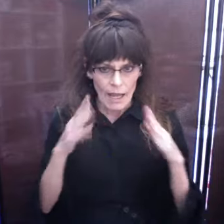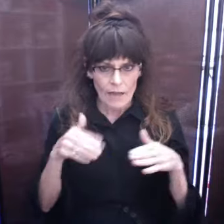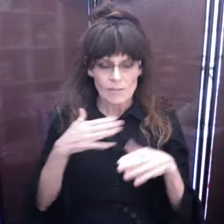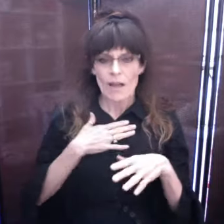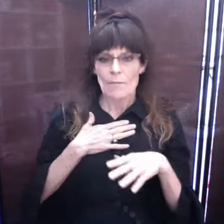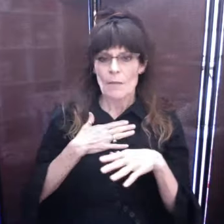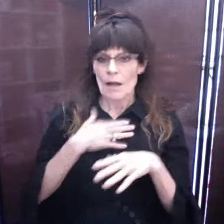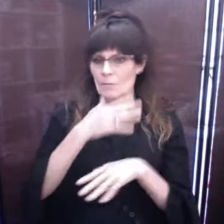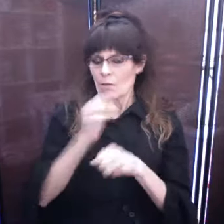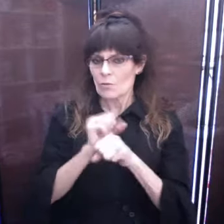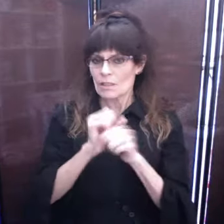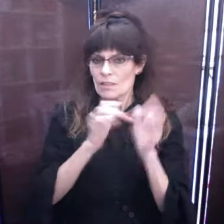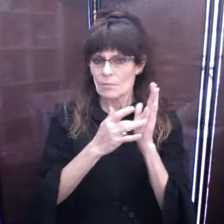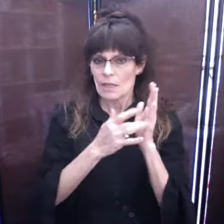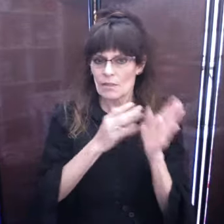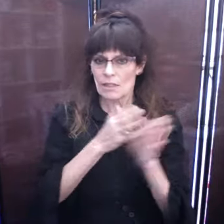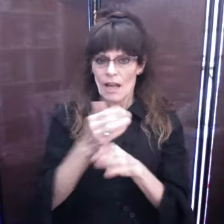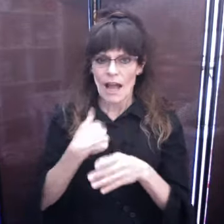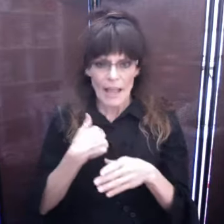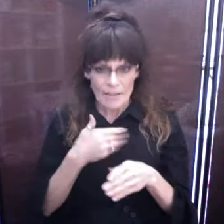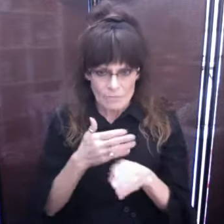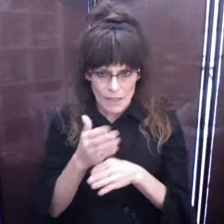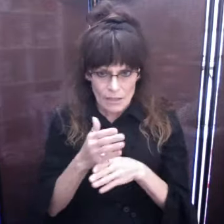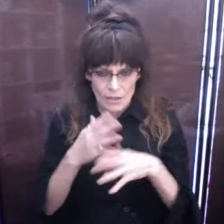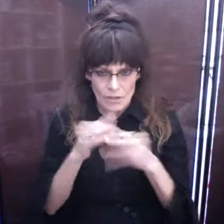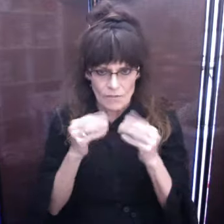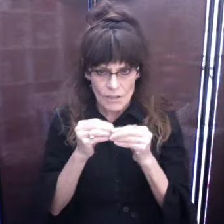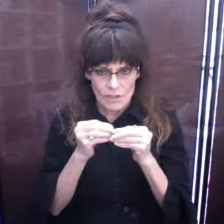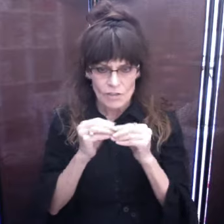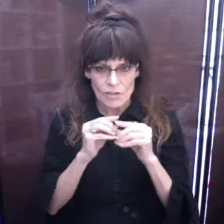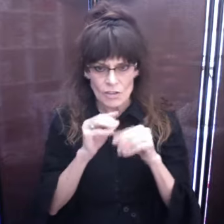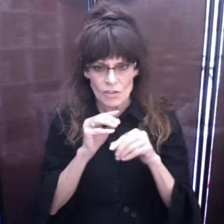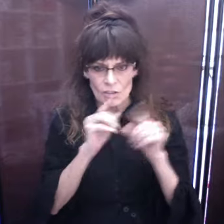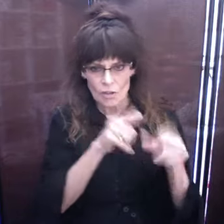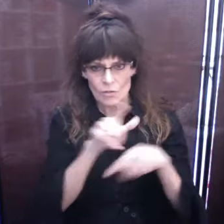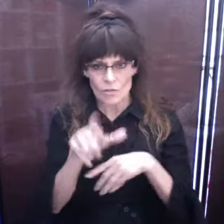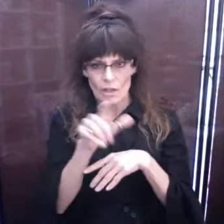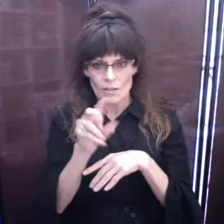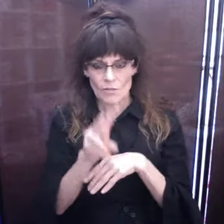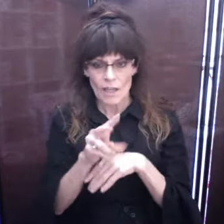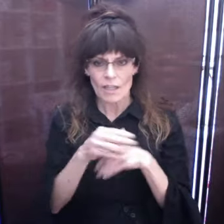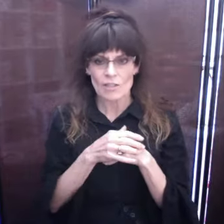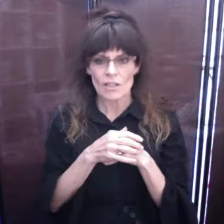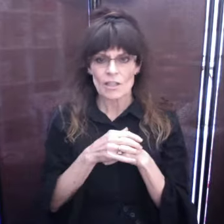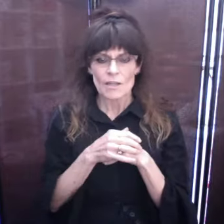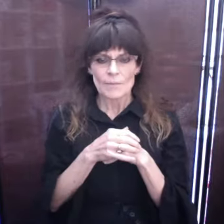and she says, I had a medical convention to go to in Las Vegas. And what she didn't know, because I had a duffel bag slung over